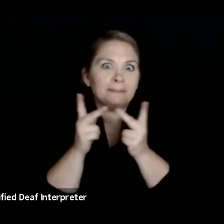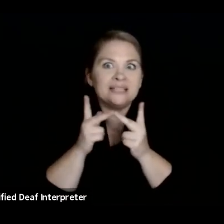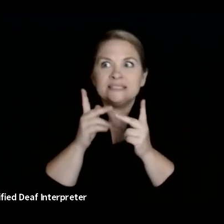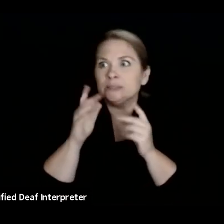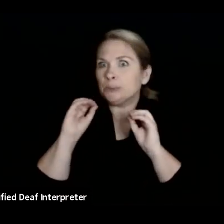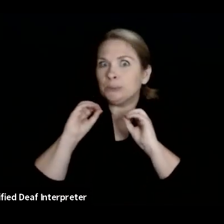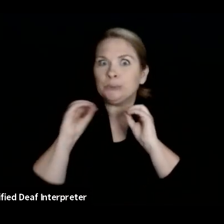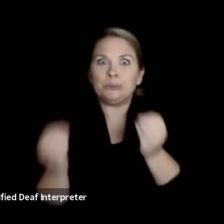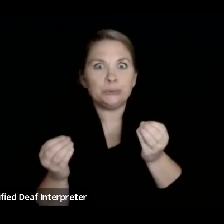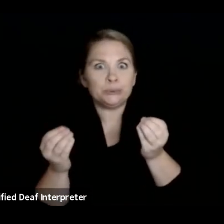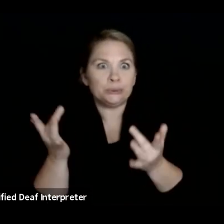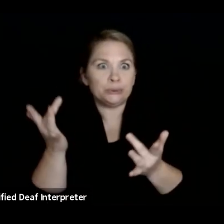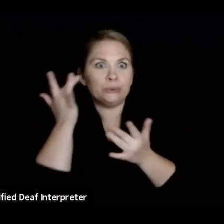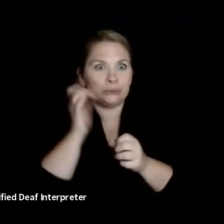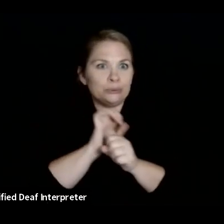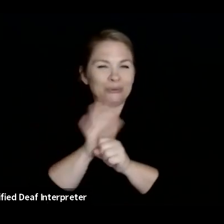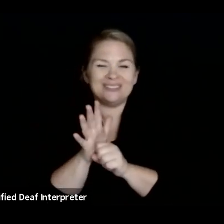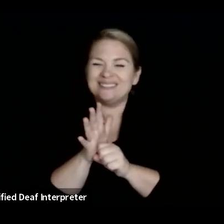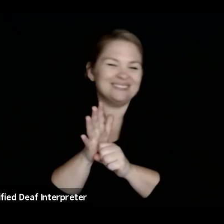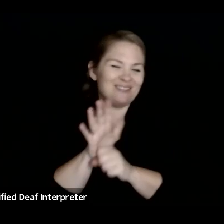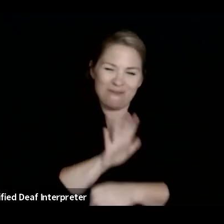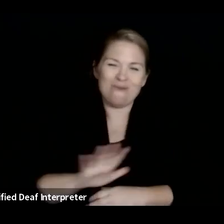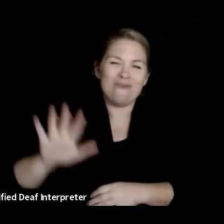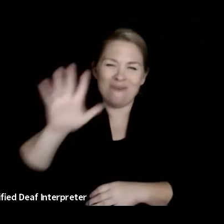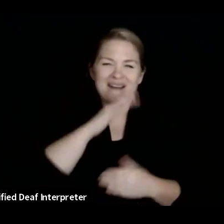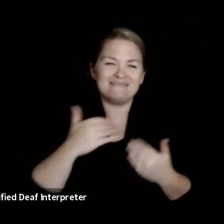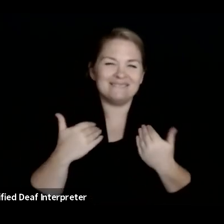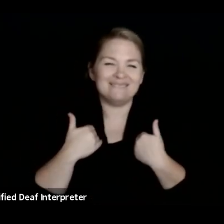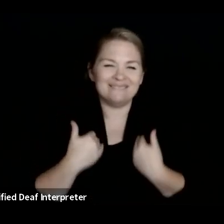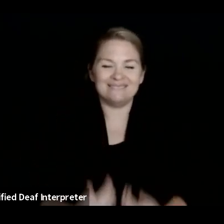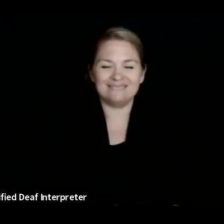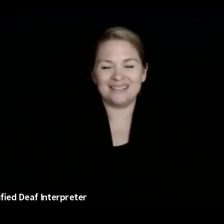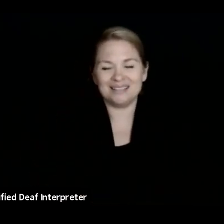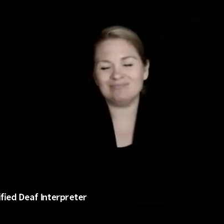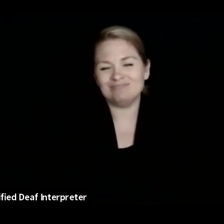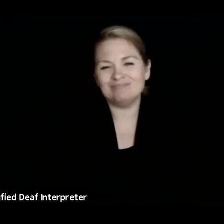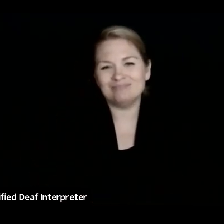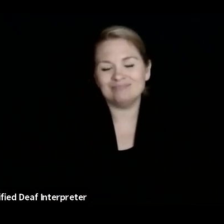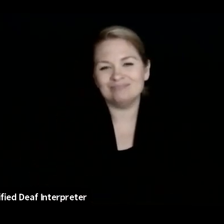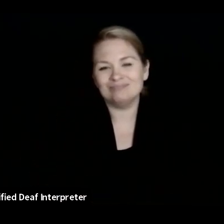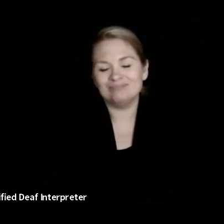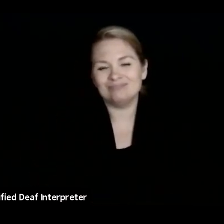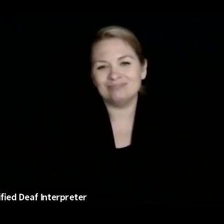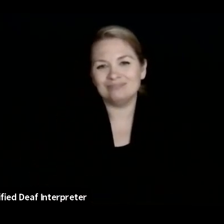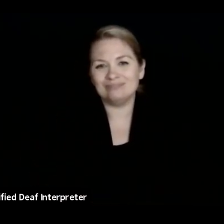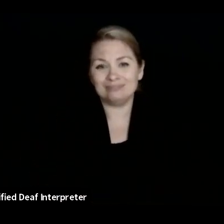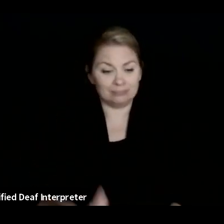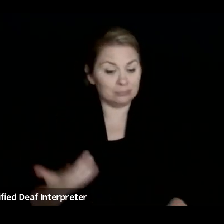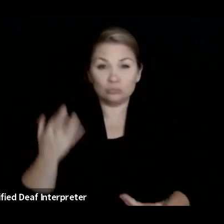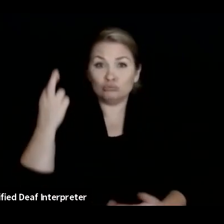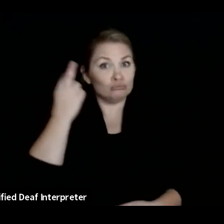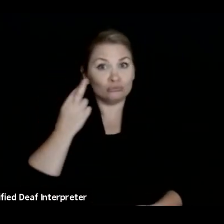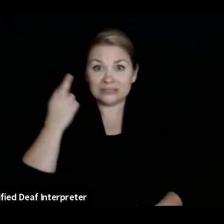see more cases, it's probably a combination of someone who traveled and was exposed, brought it back, and then it's